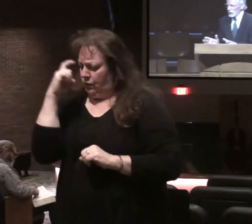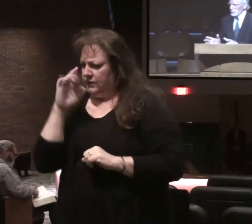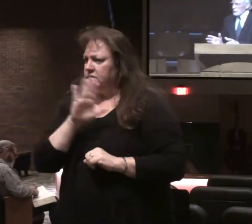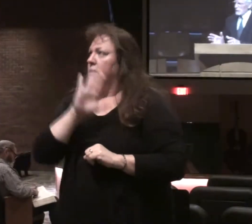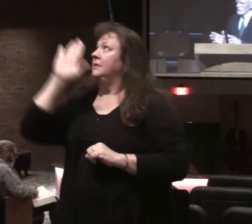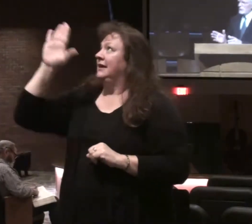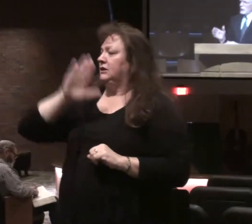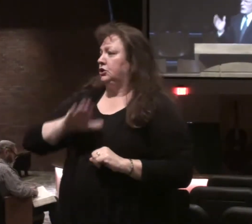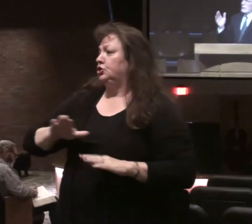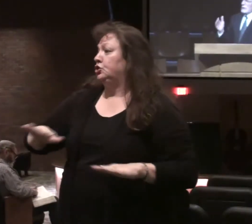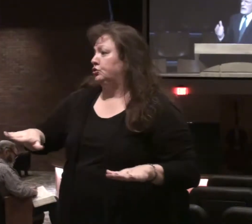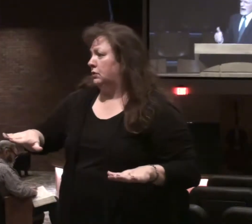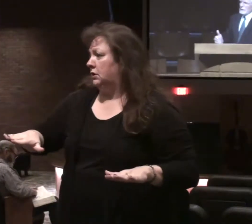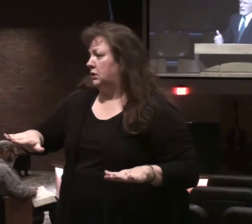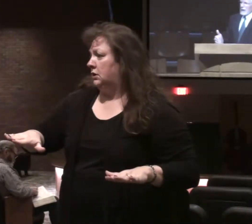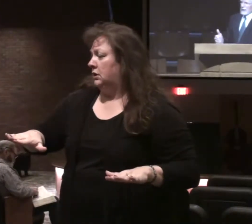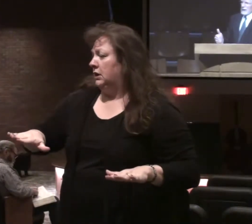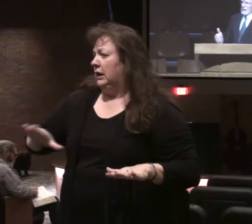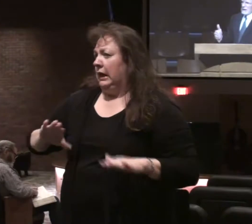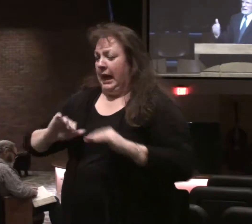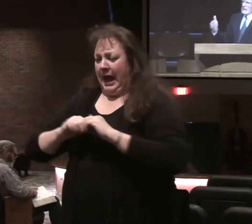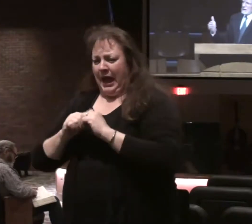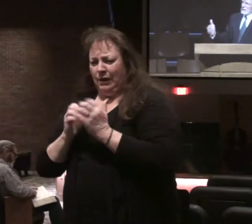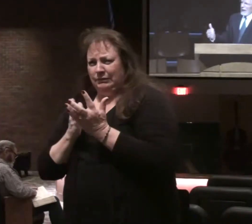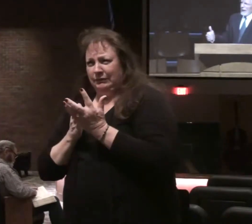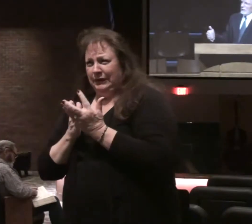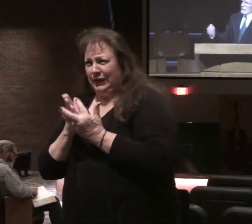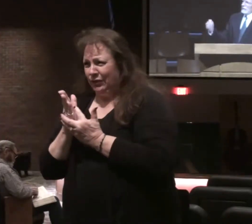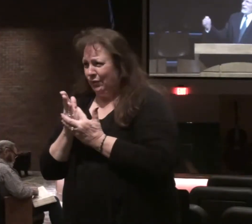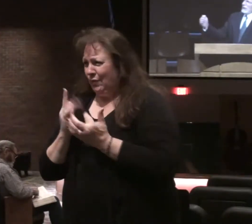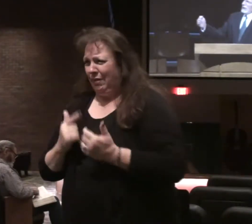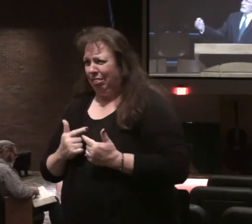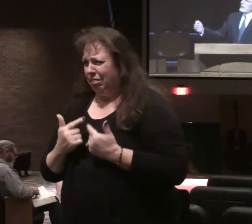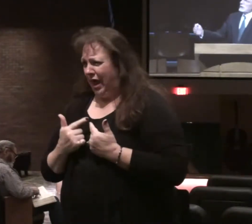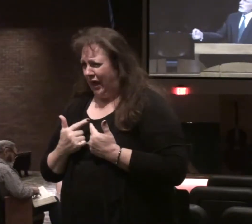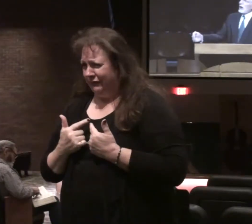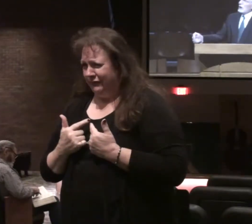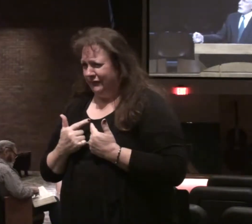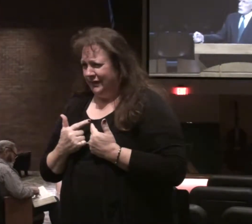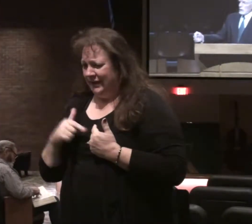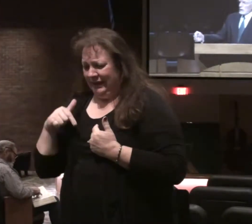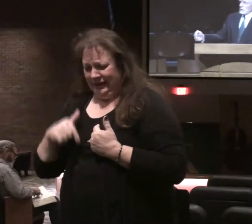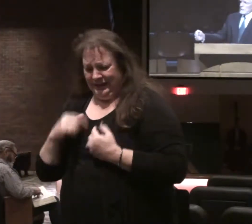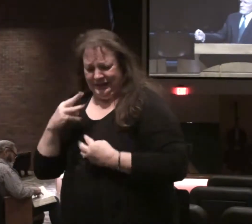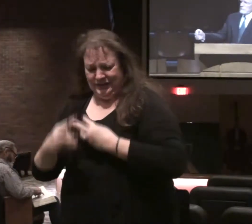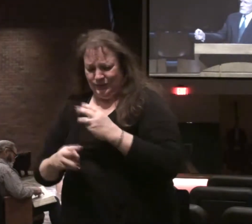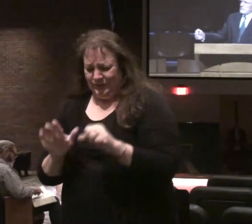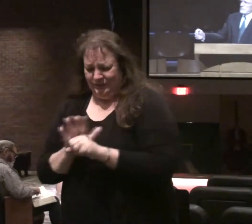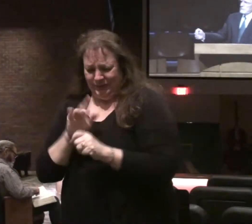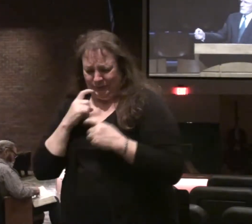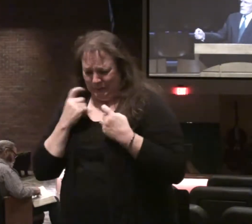God's children for navigating life in this fallen world.